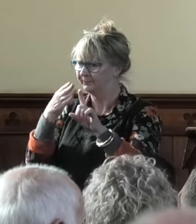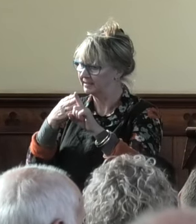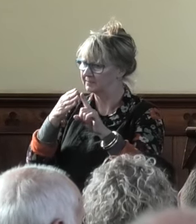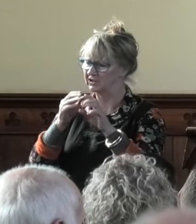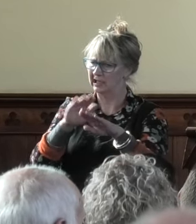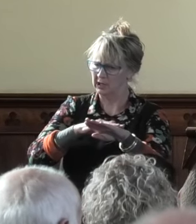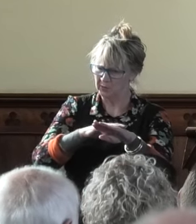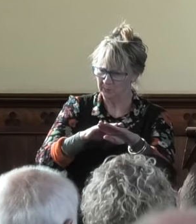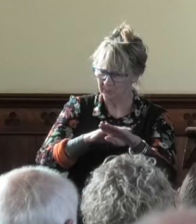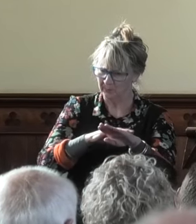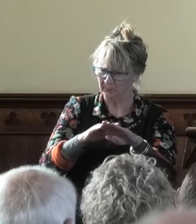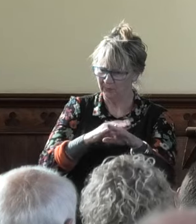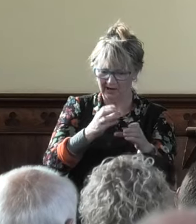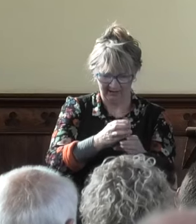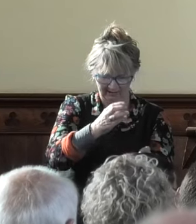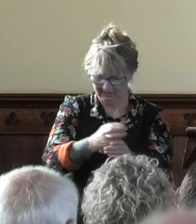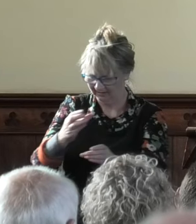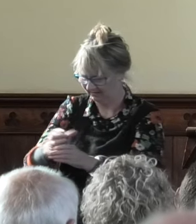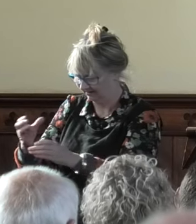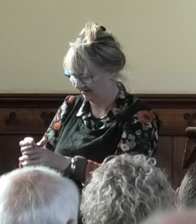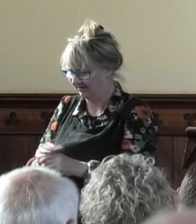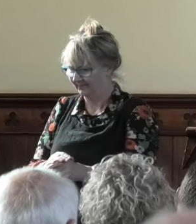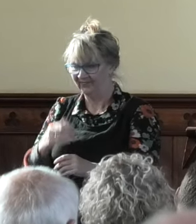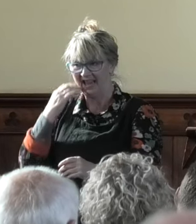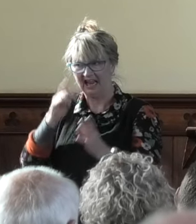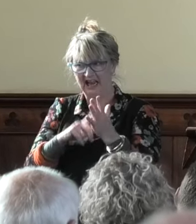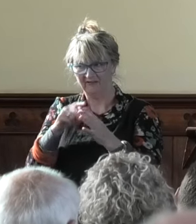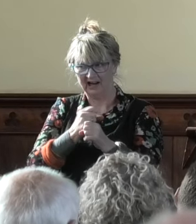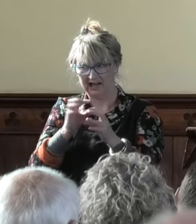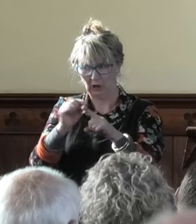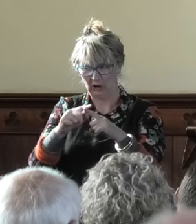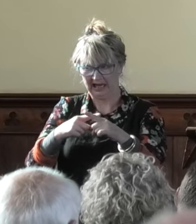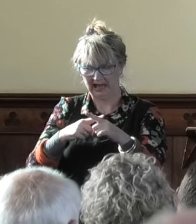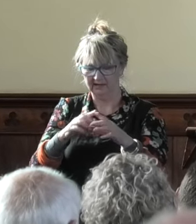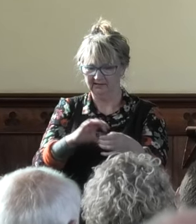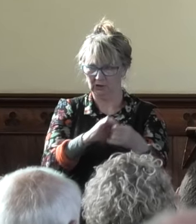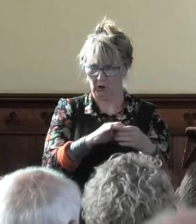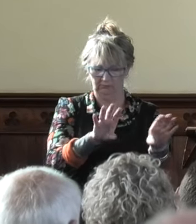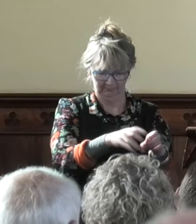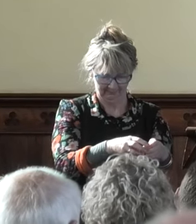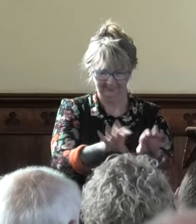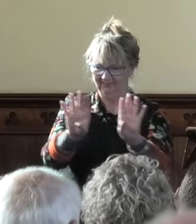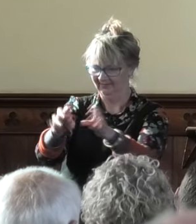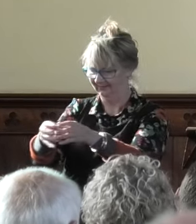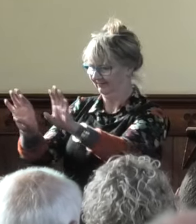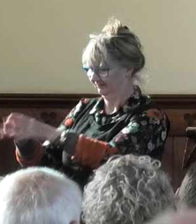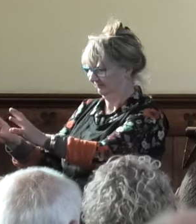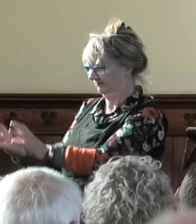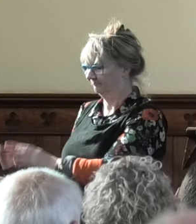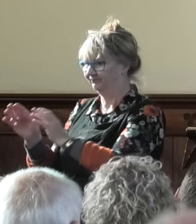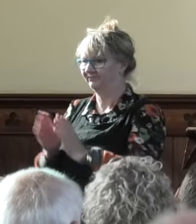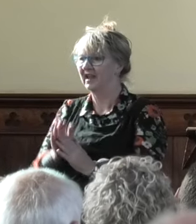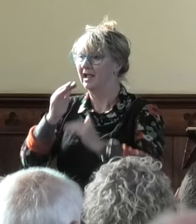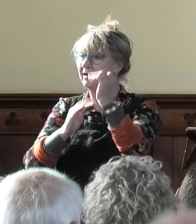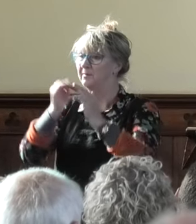Harris coffee containers. I've still got one. And each Lego colour had its own container. Yes, Ian also remembered building